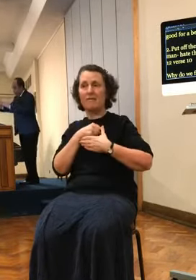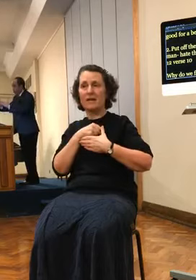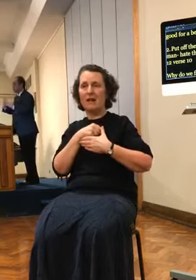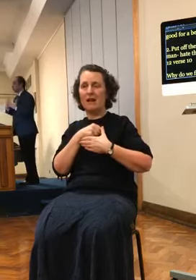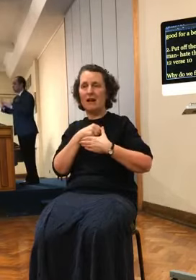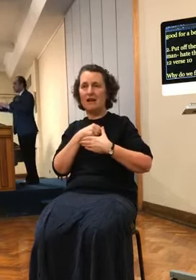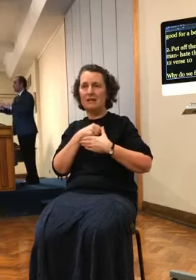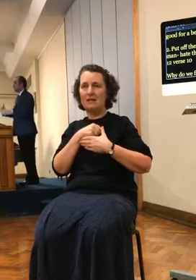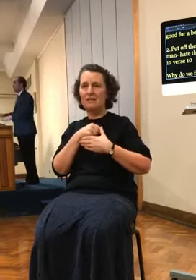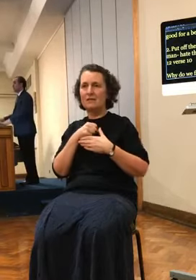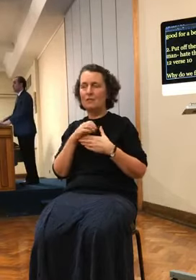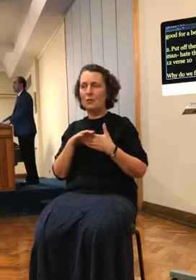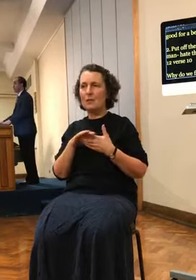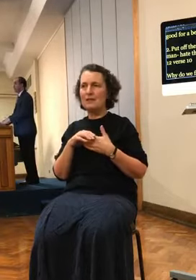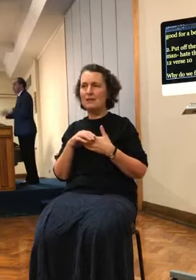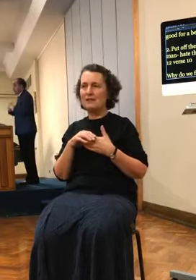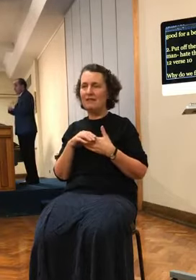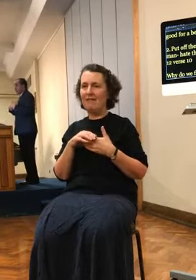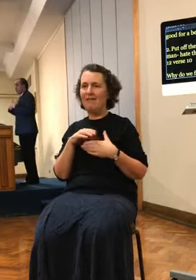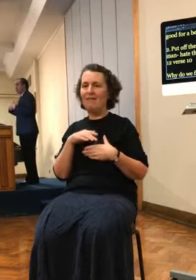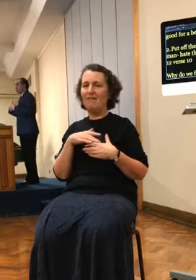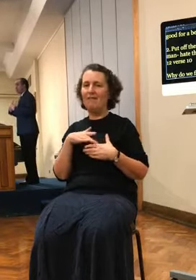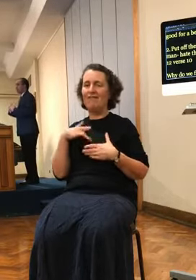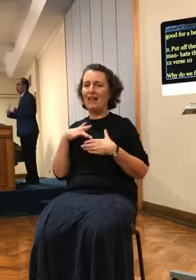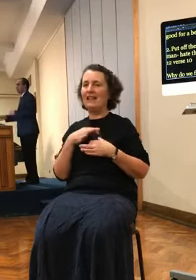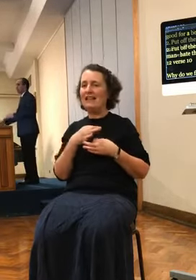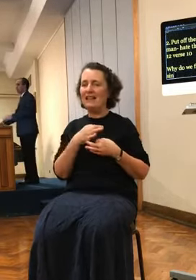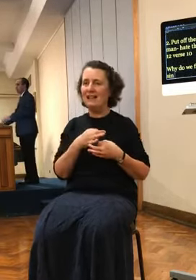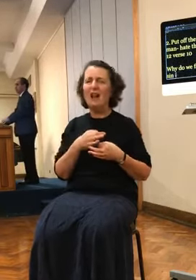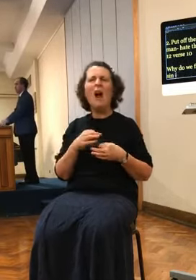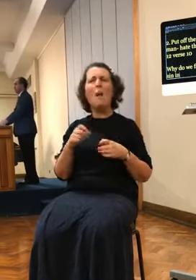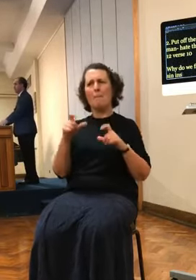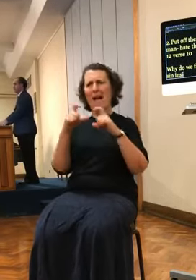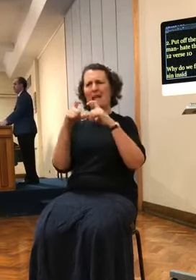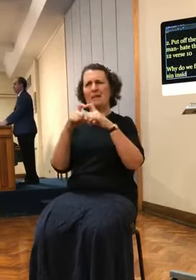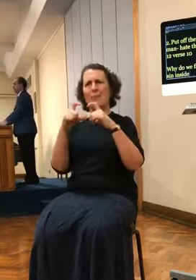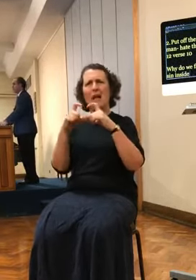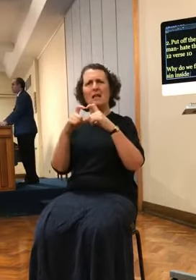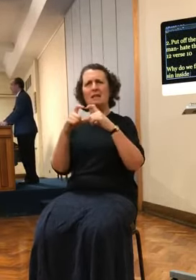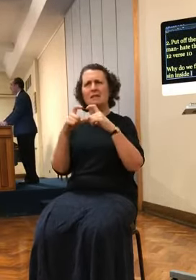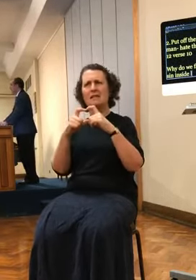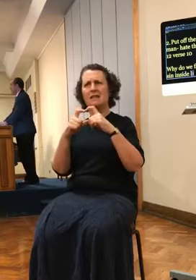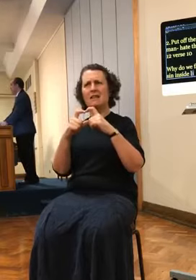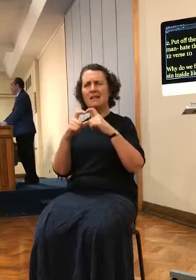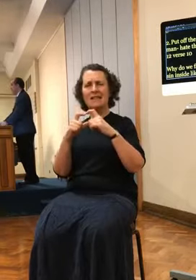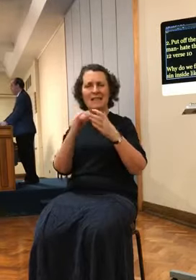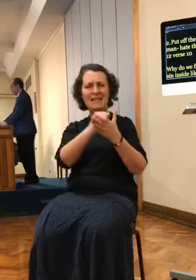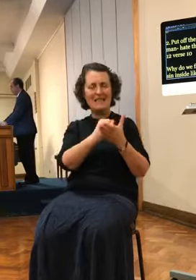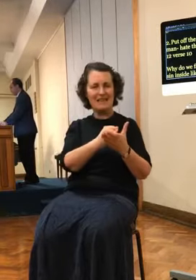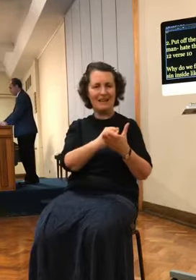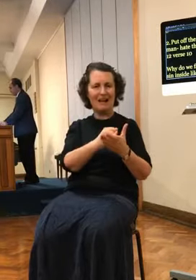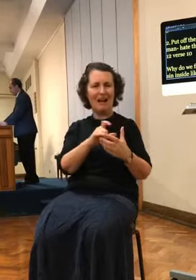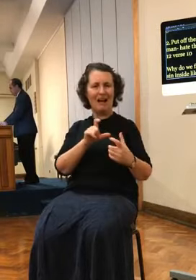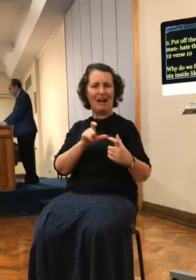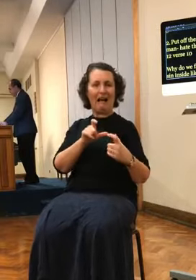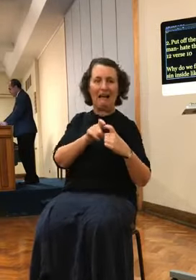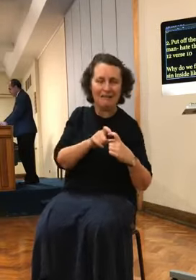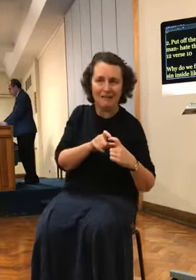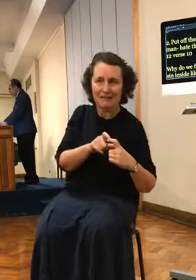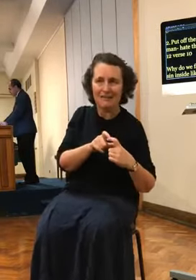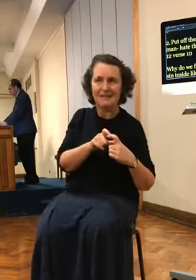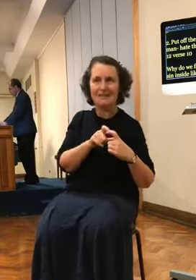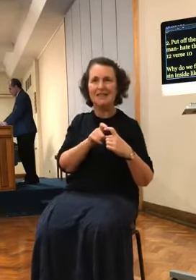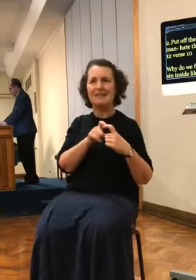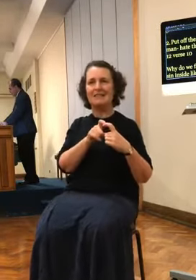we fall into Satan's hand. Because there is that magnet in us. Otherwise, we wouldn't fall into sin. So